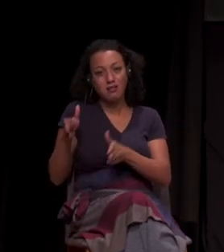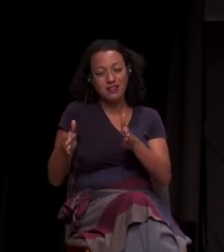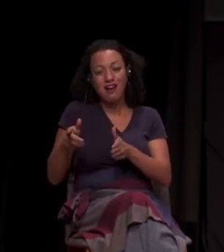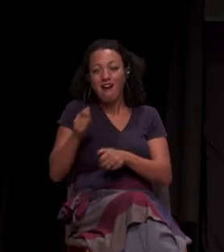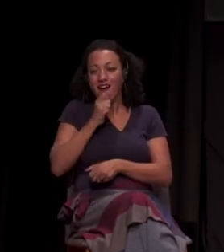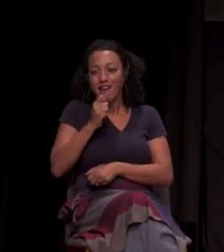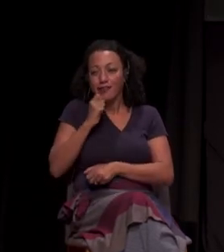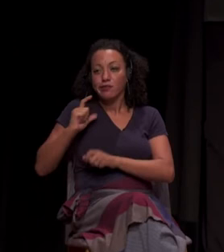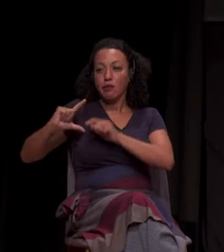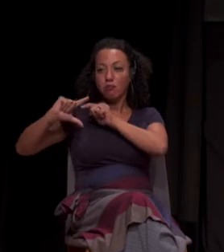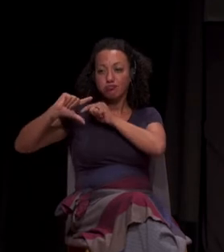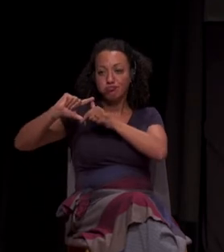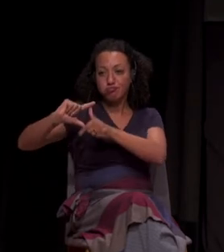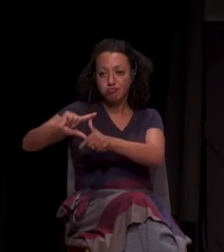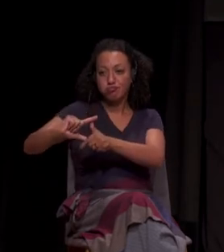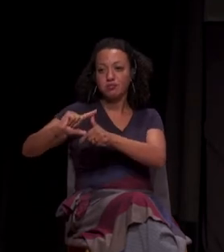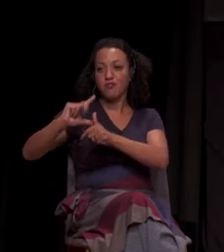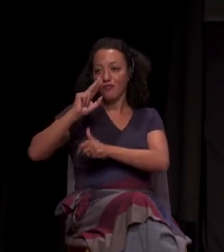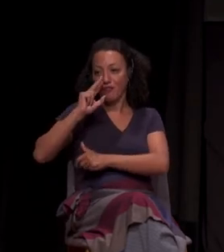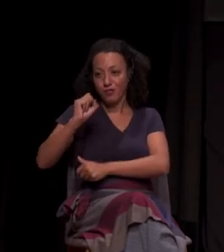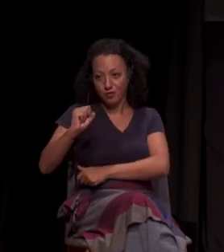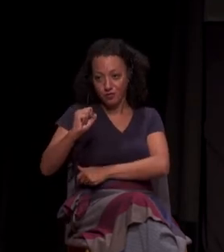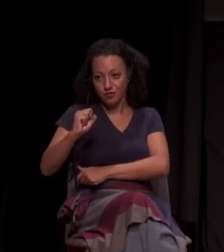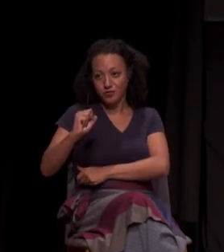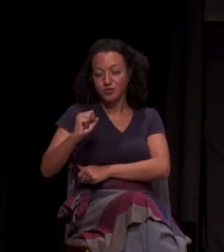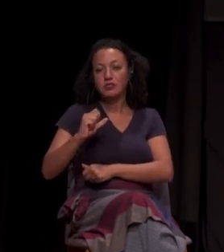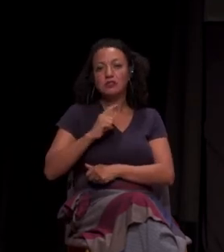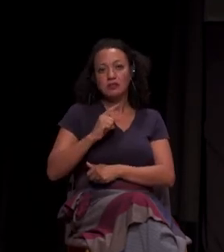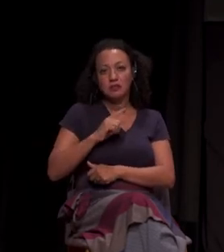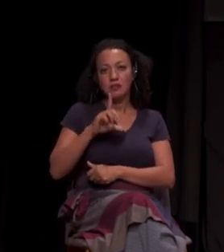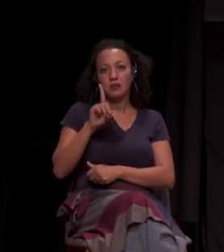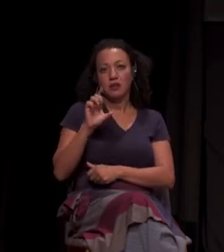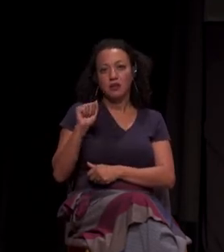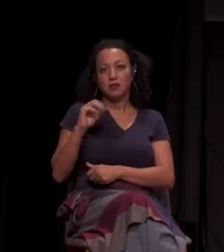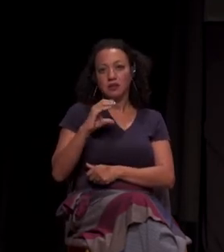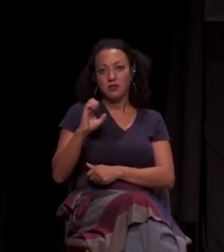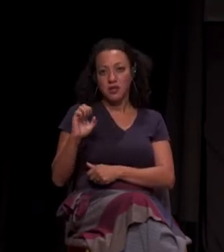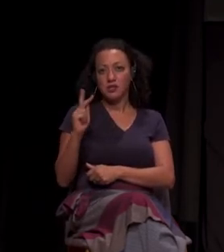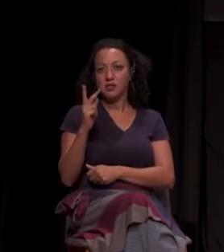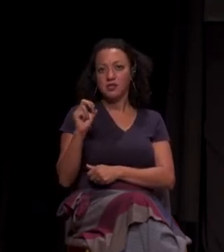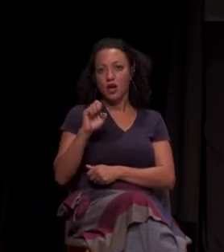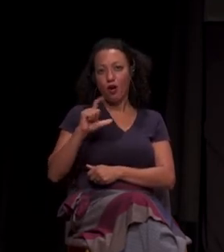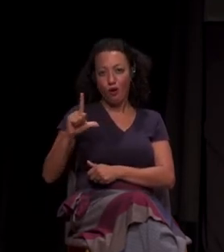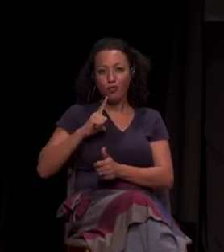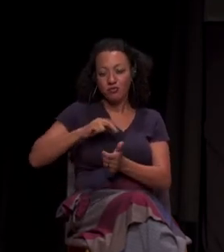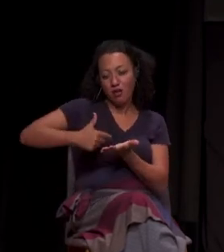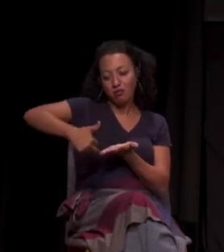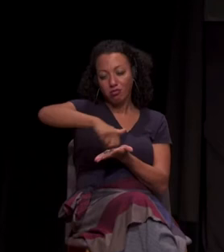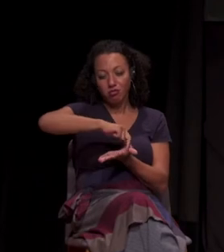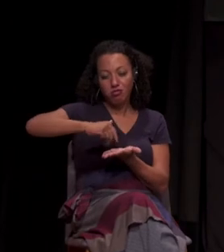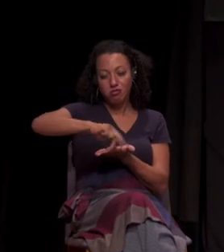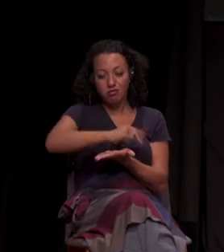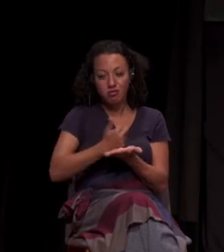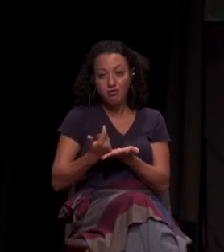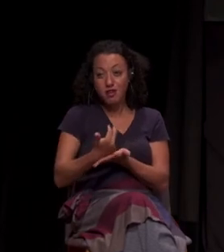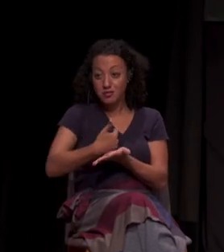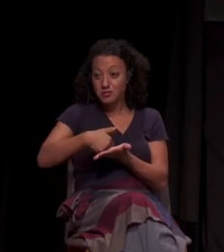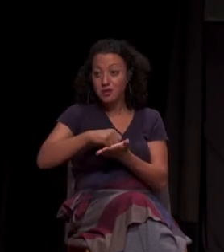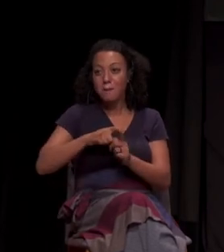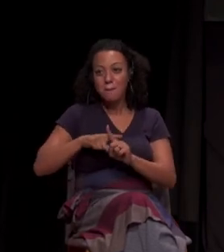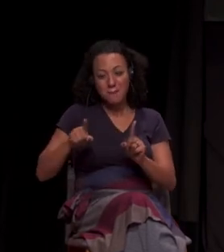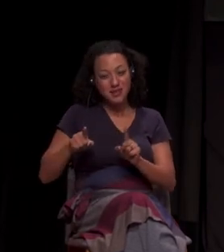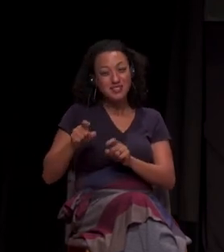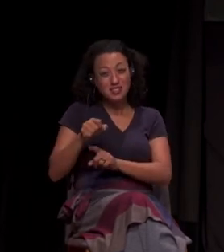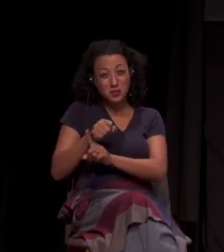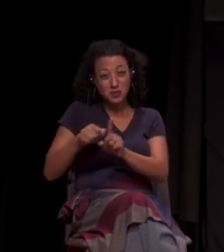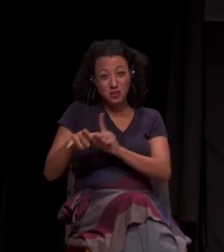for all our dance hall antics are a religious society, and those social mores are very strong within